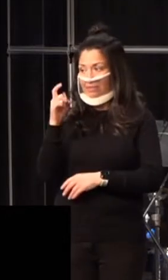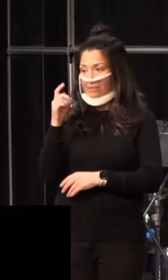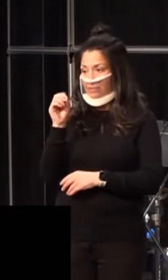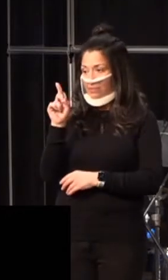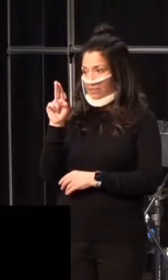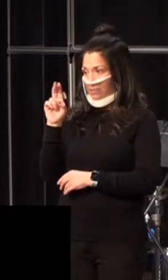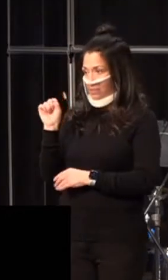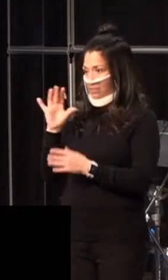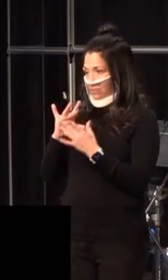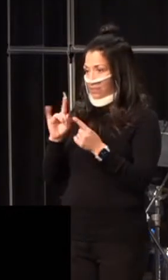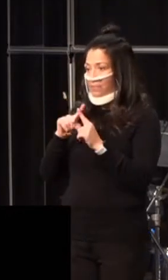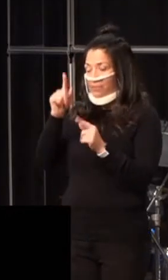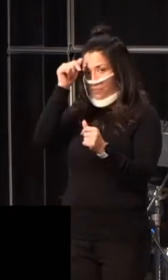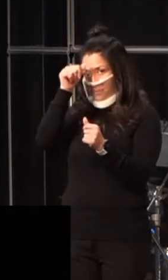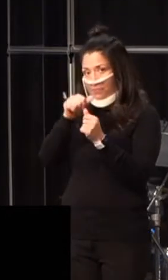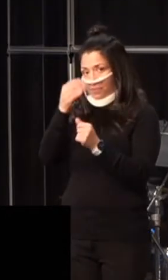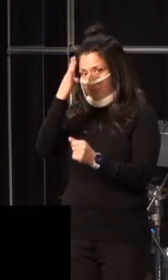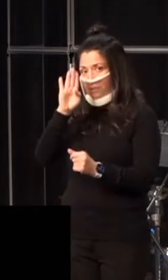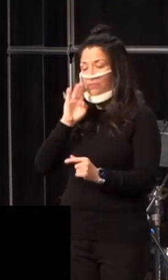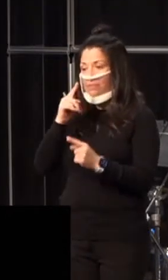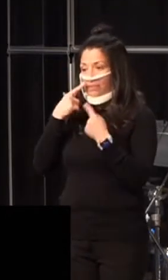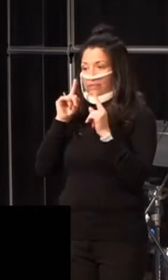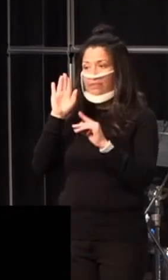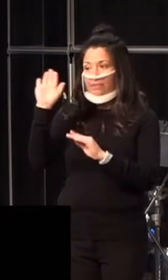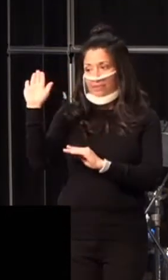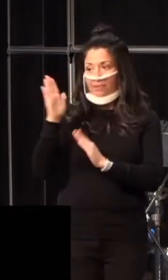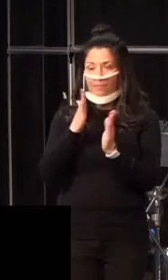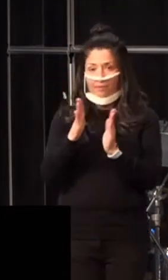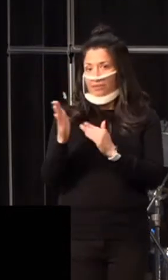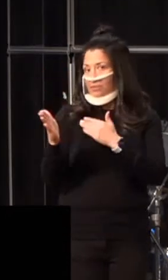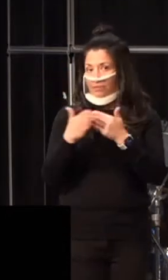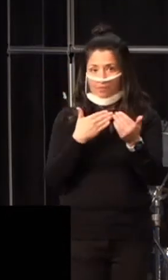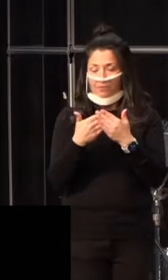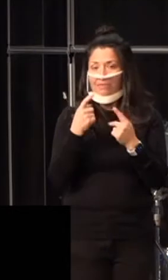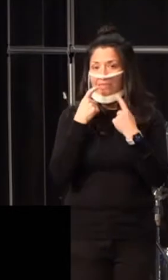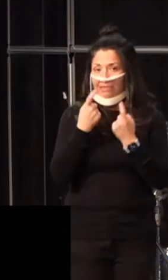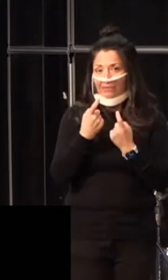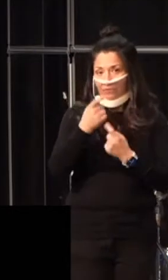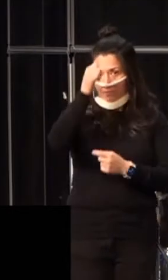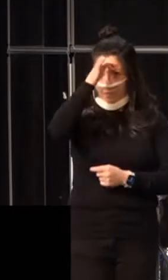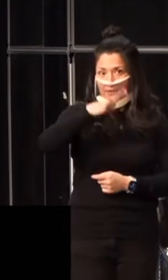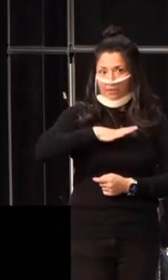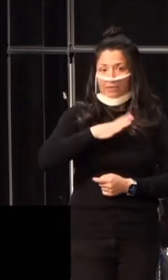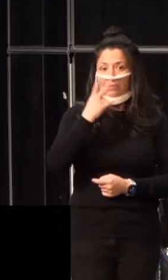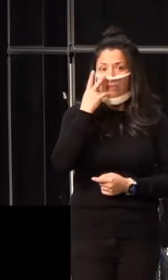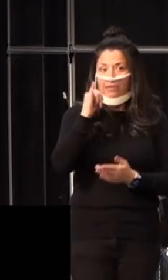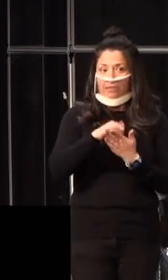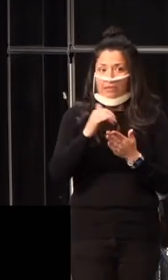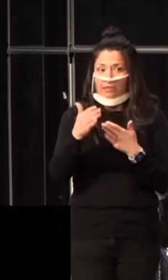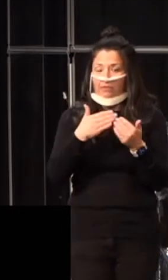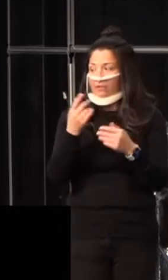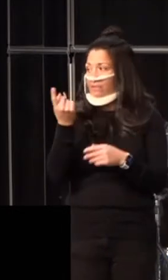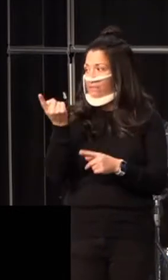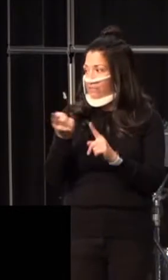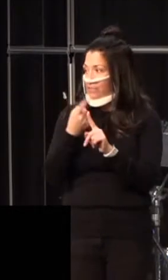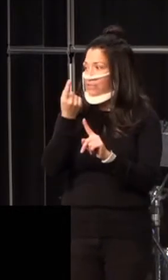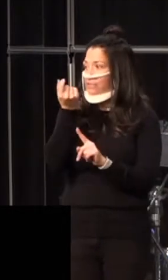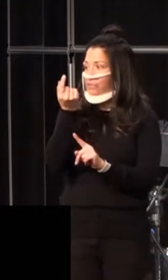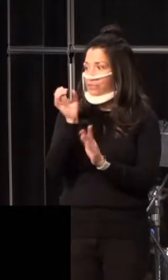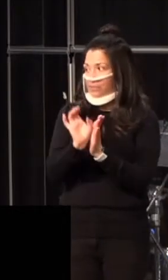But remember, God will accomplish his plan in spite of sinful man. And we see that even in the first couple chapters.